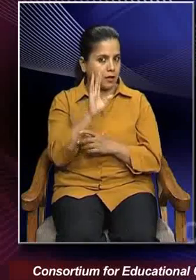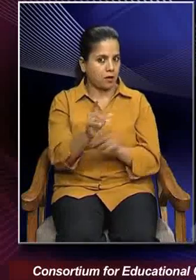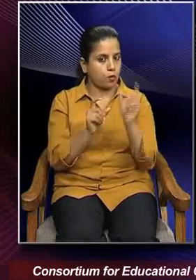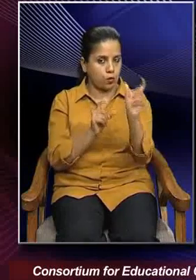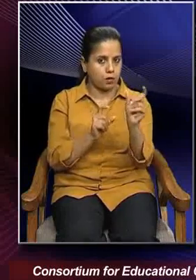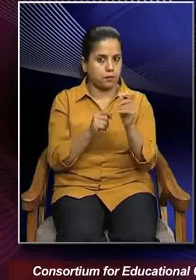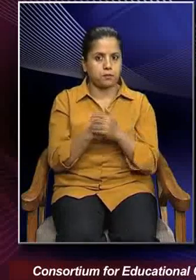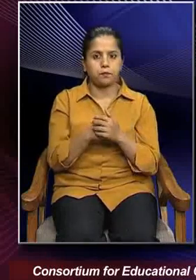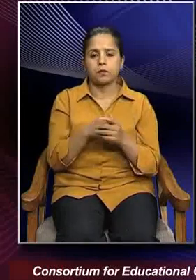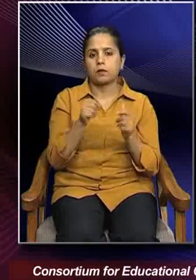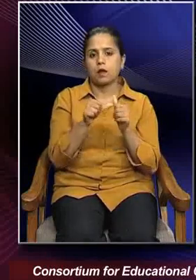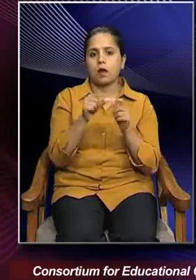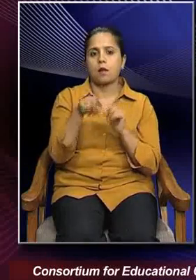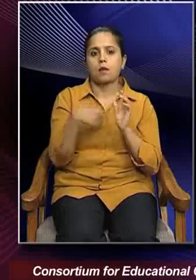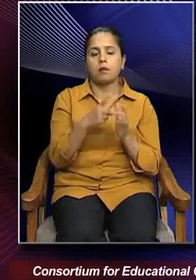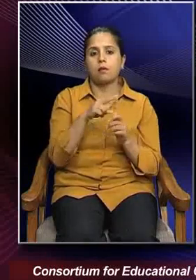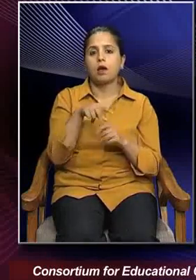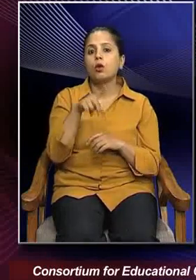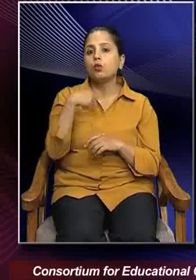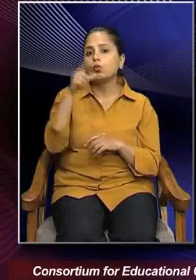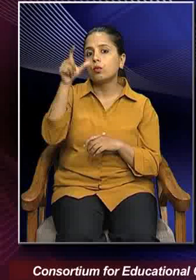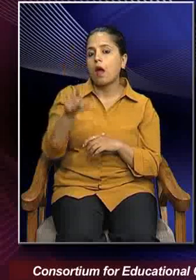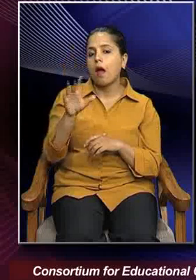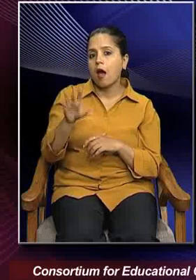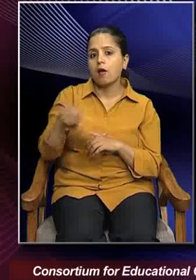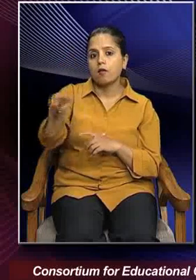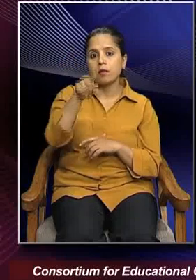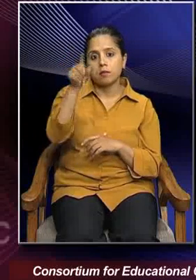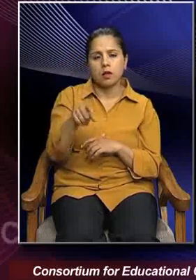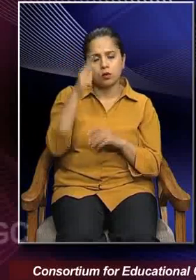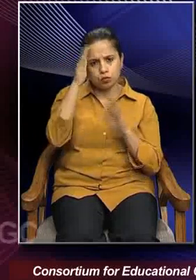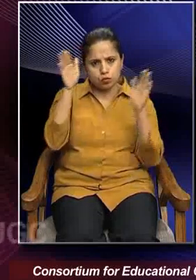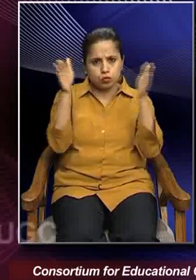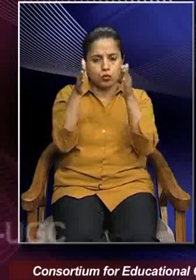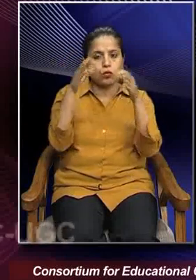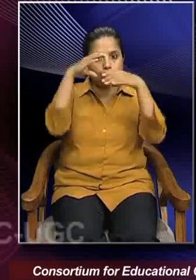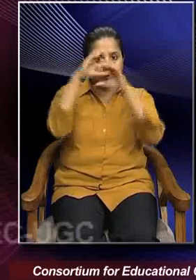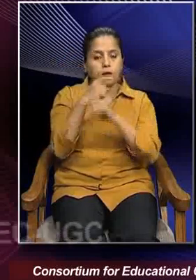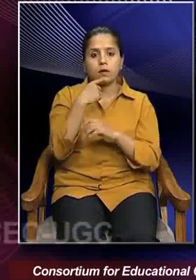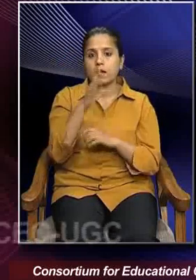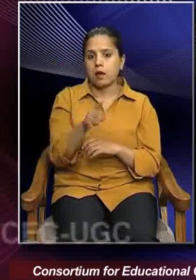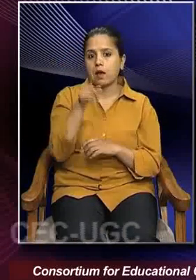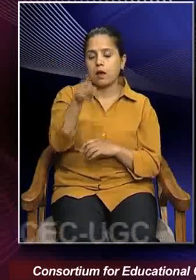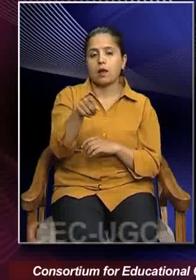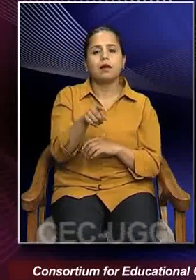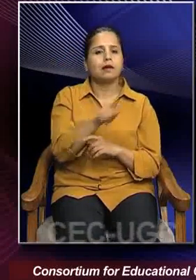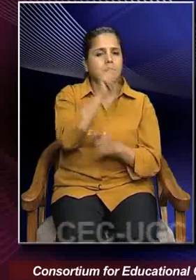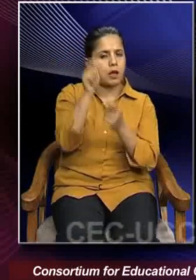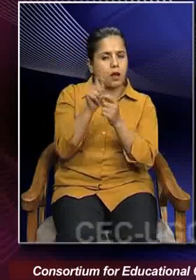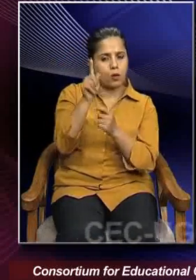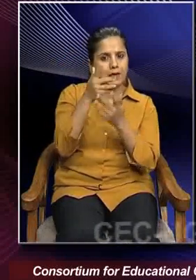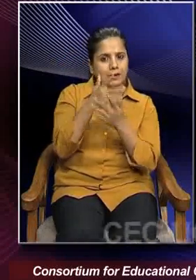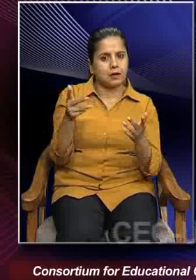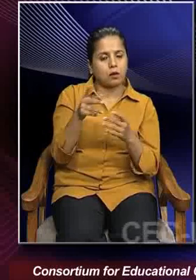So apara denotes beinghood that has narrower focus, encompassing a specific